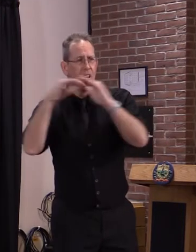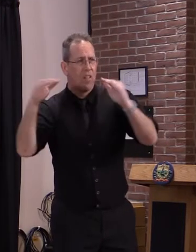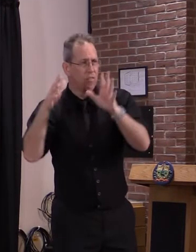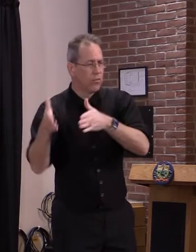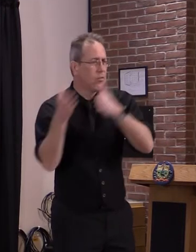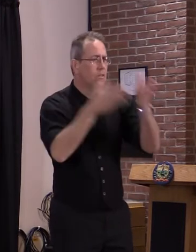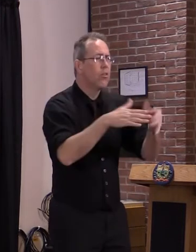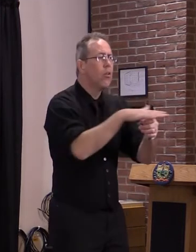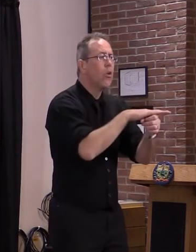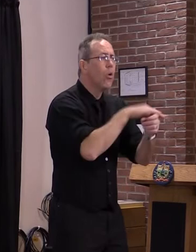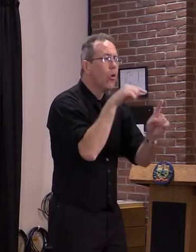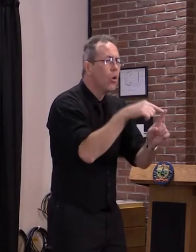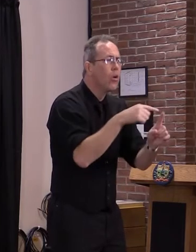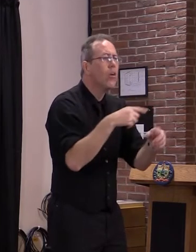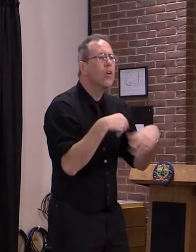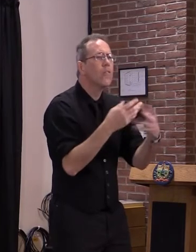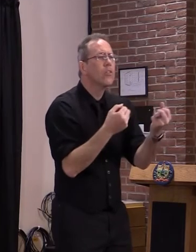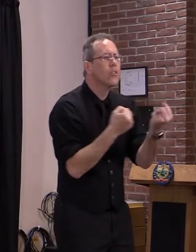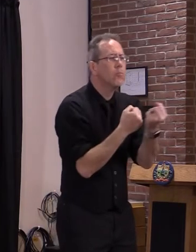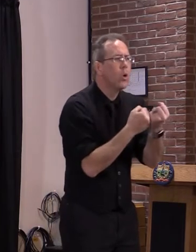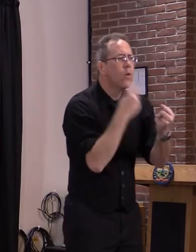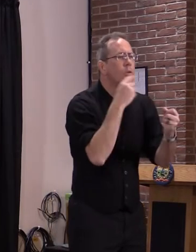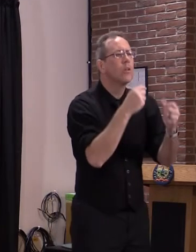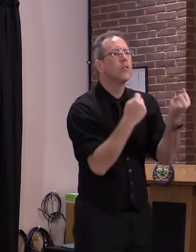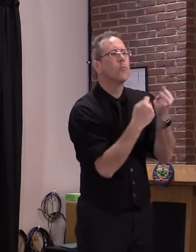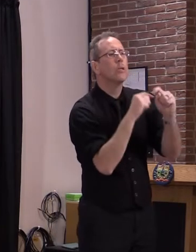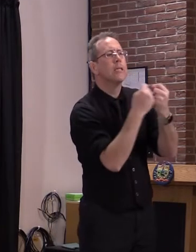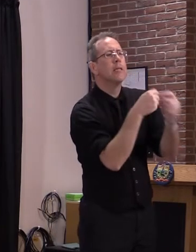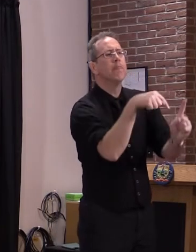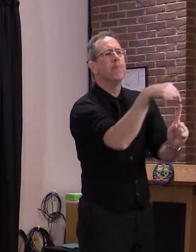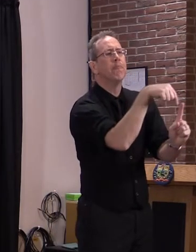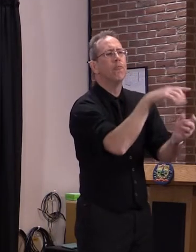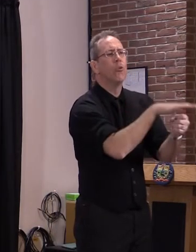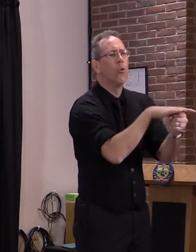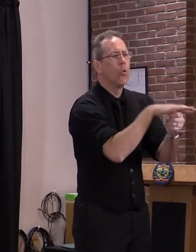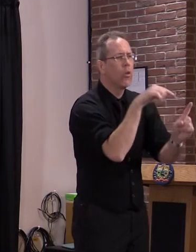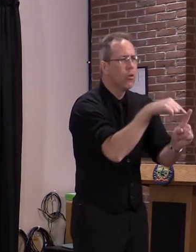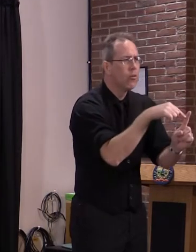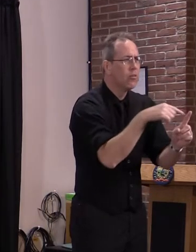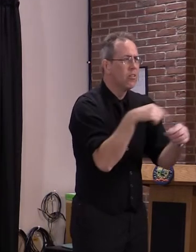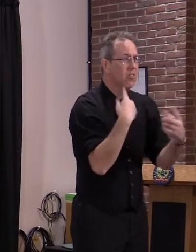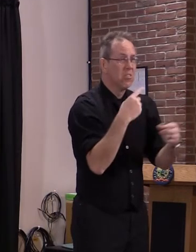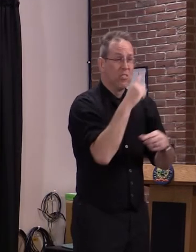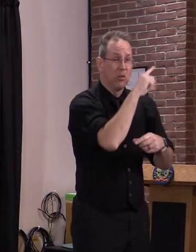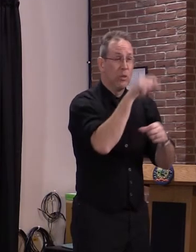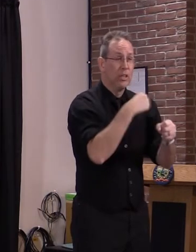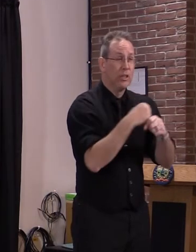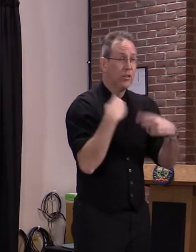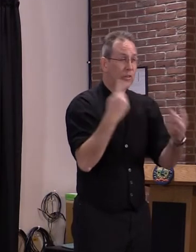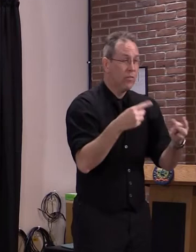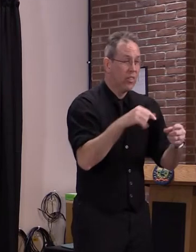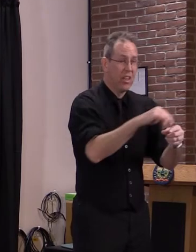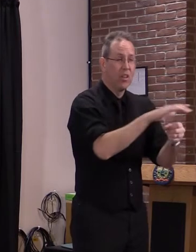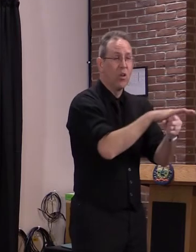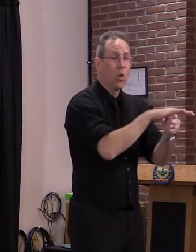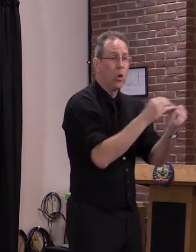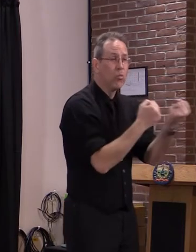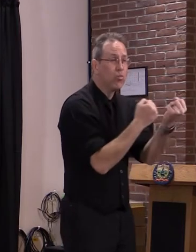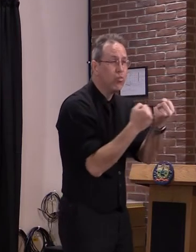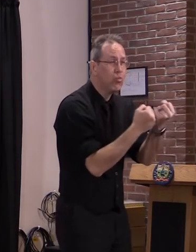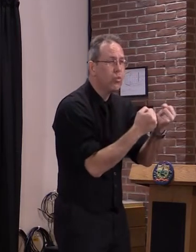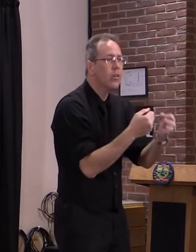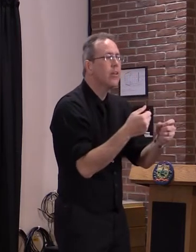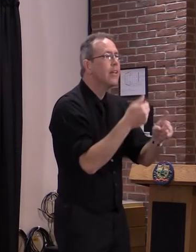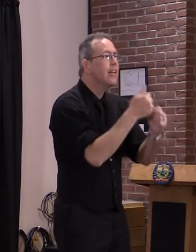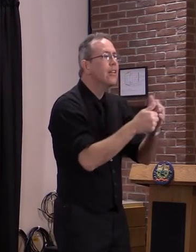teams, which have been a long-standing education policy in the state going back some odd 20 years. We want each school district to